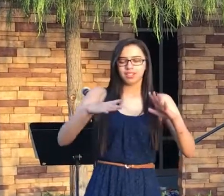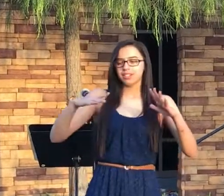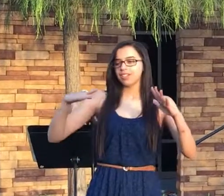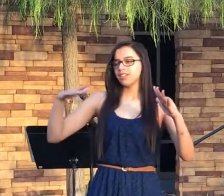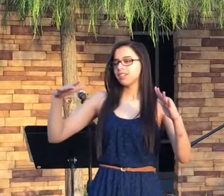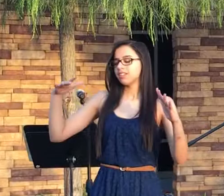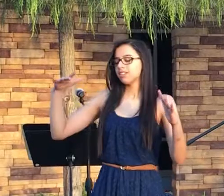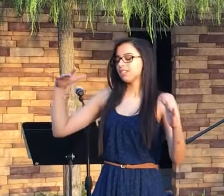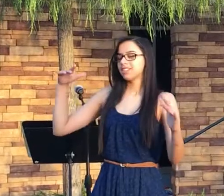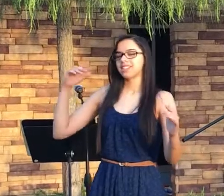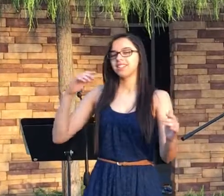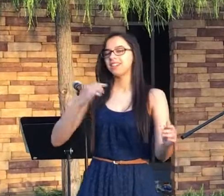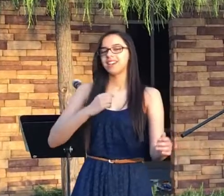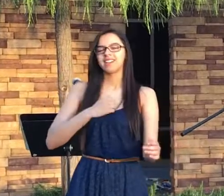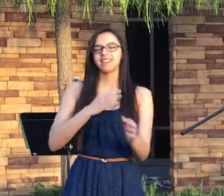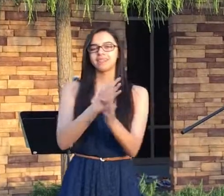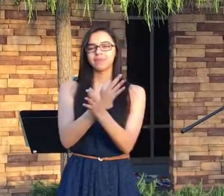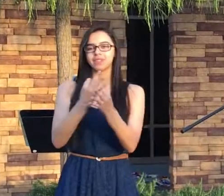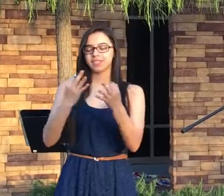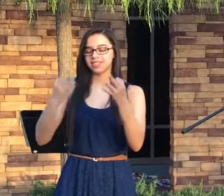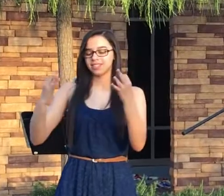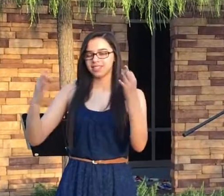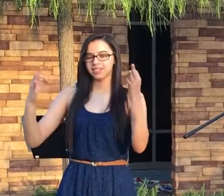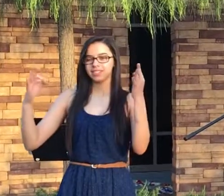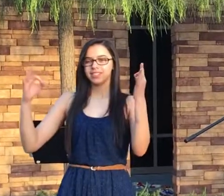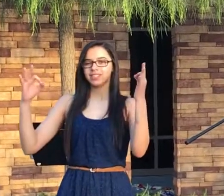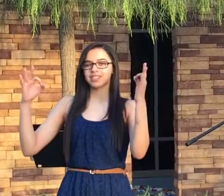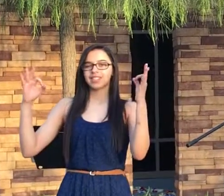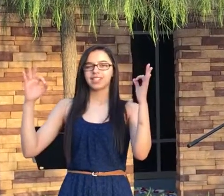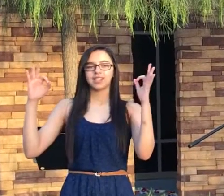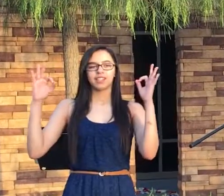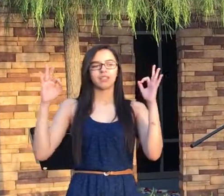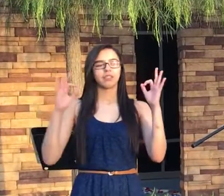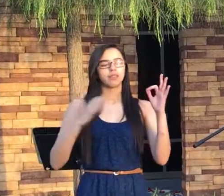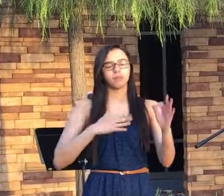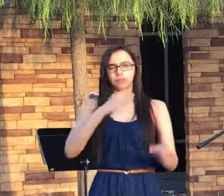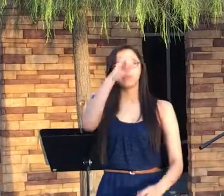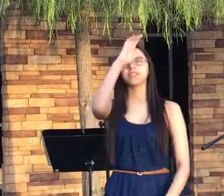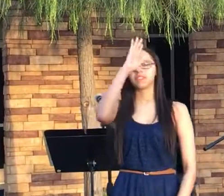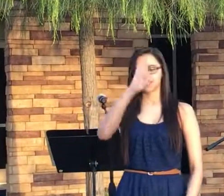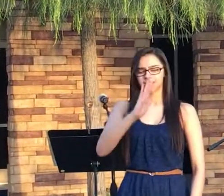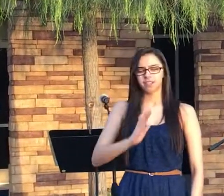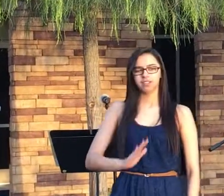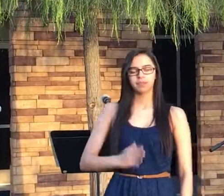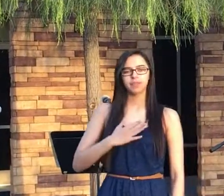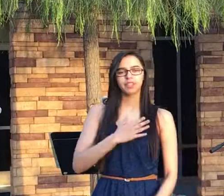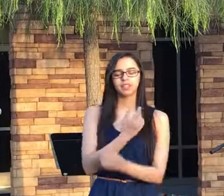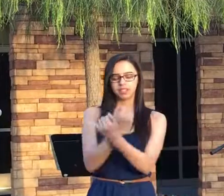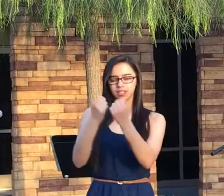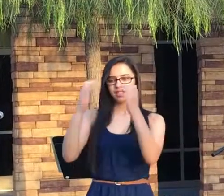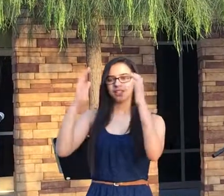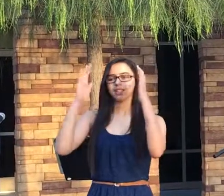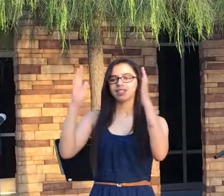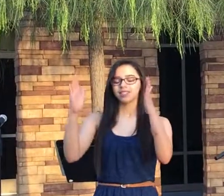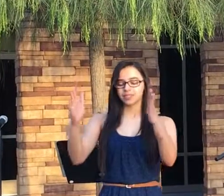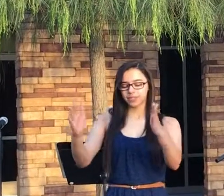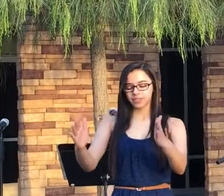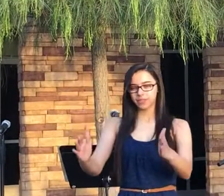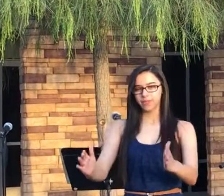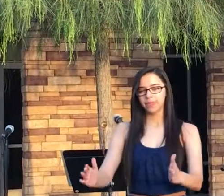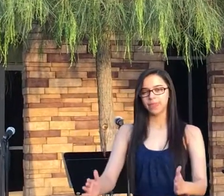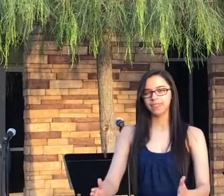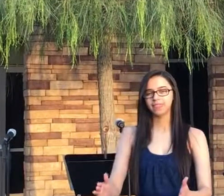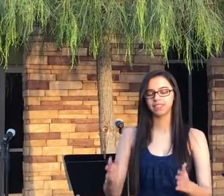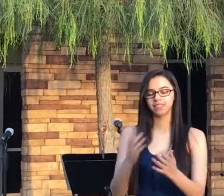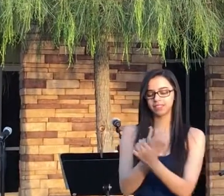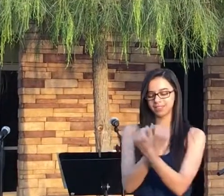gone, I've been set free. My God, my Savior,